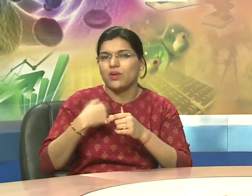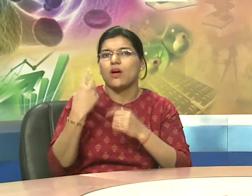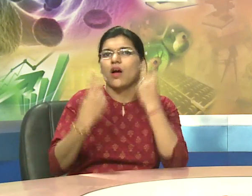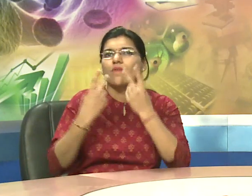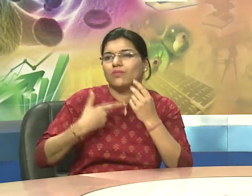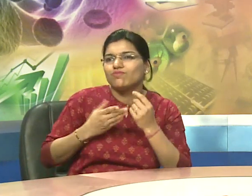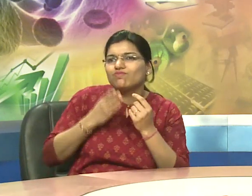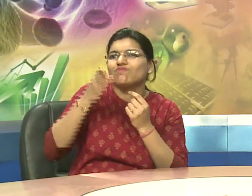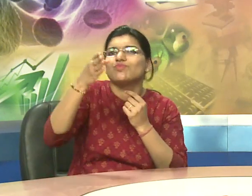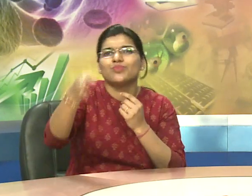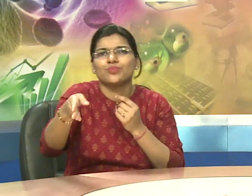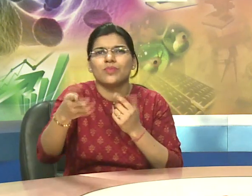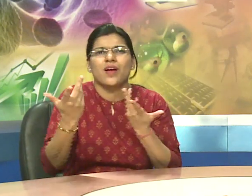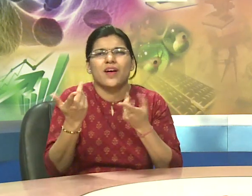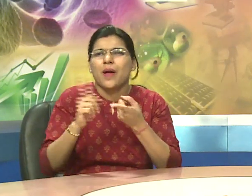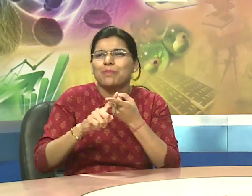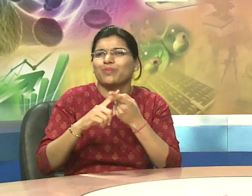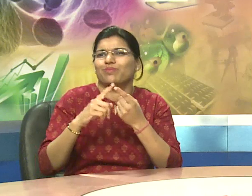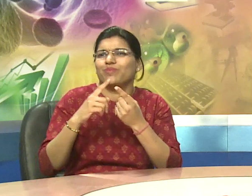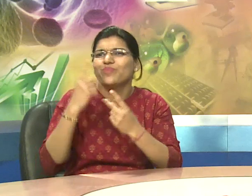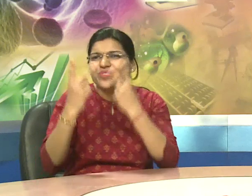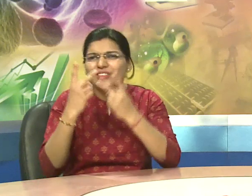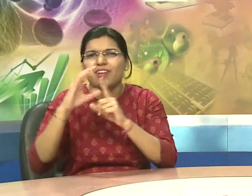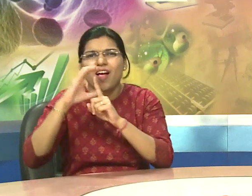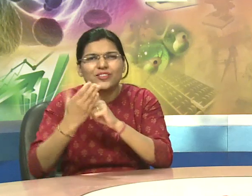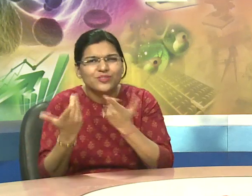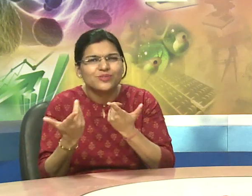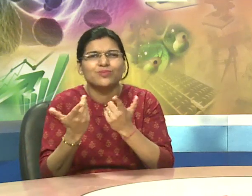or movement of goods or passenger from one place